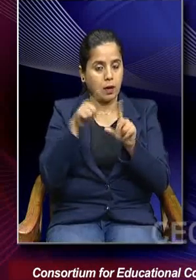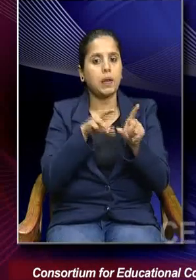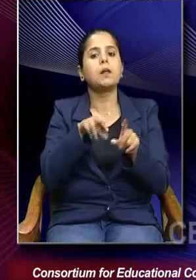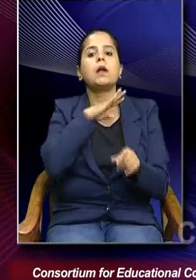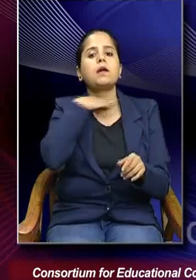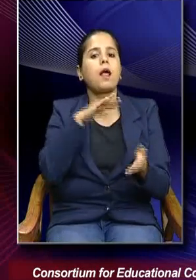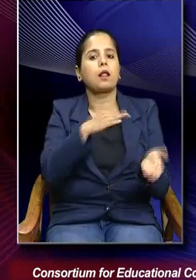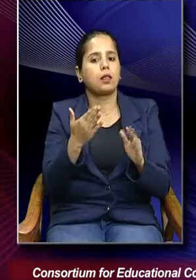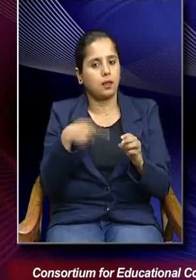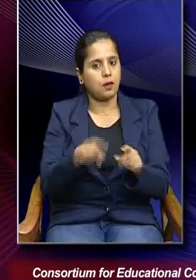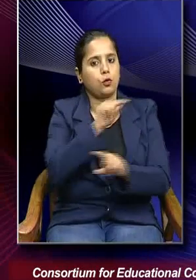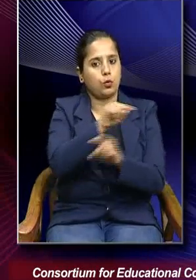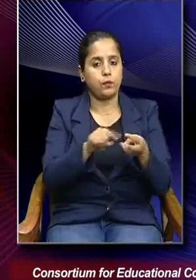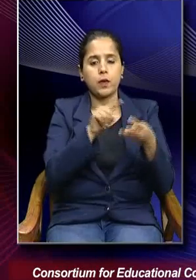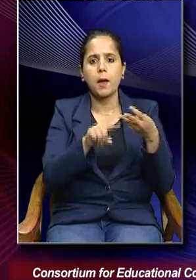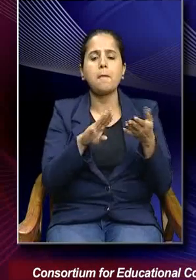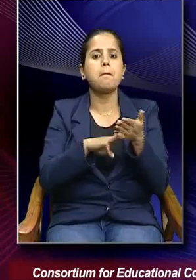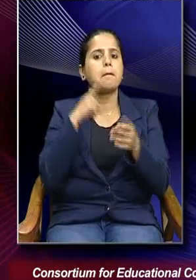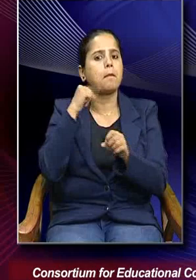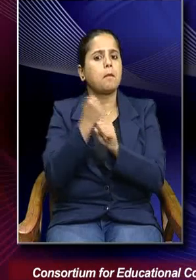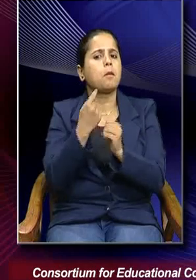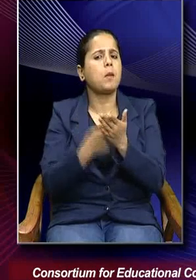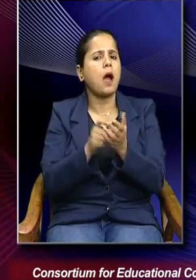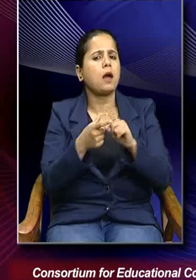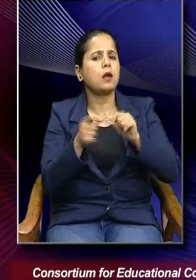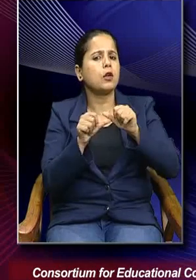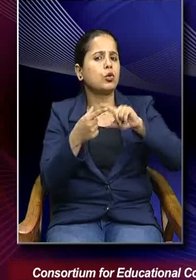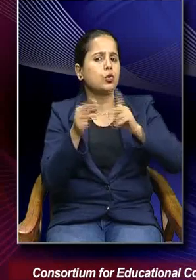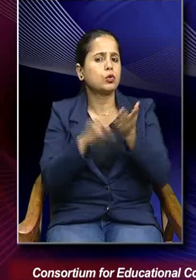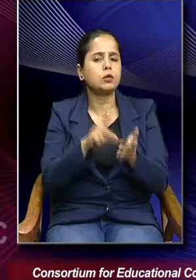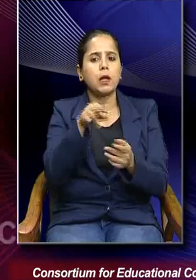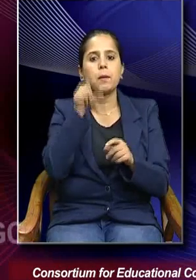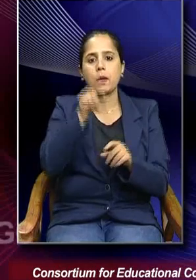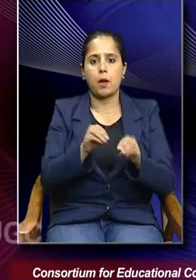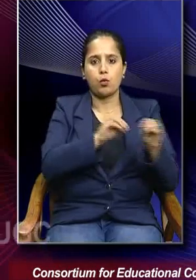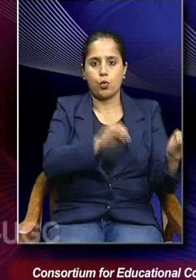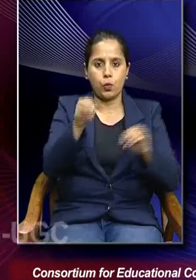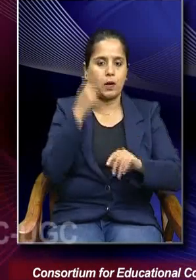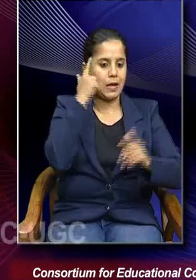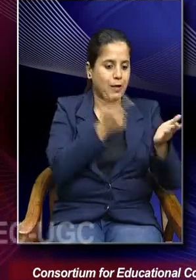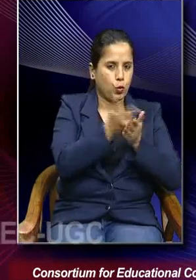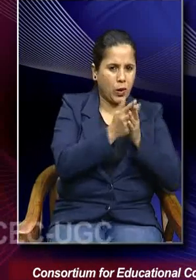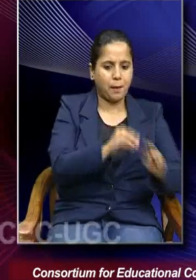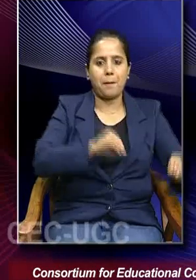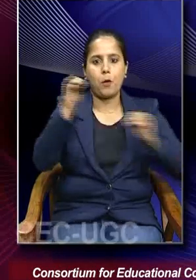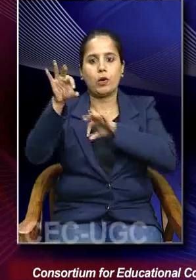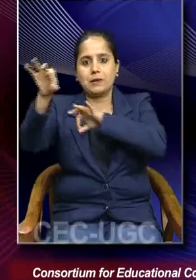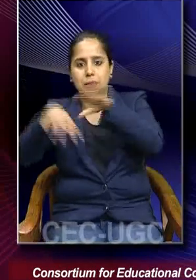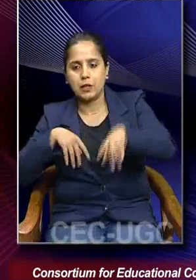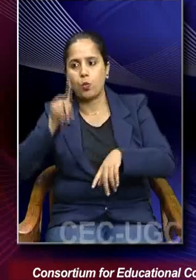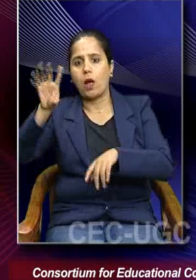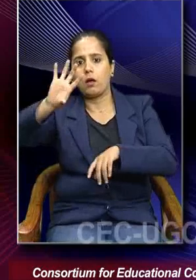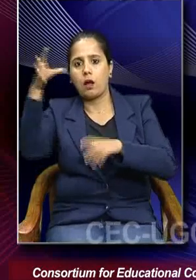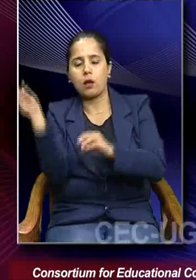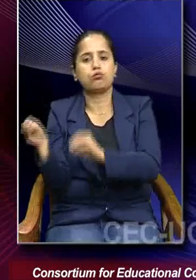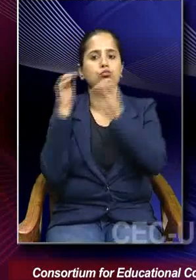migration. Migration is movement of people, movement from rural area to urban area, from one country